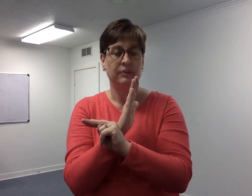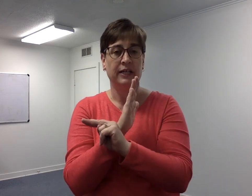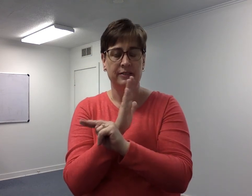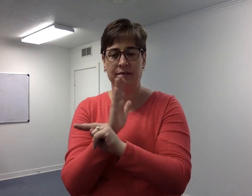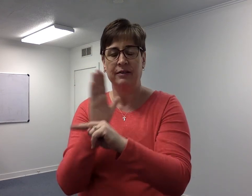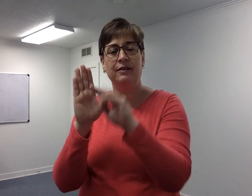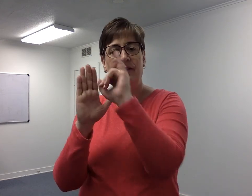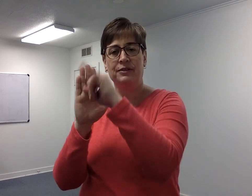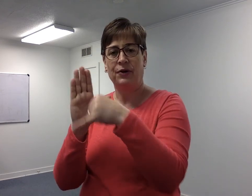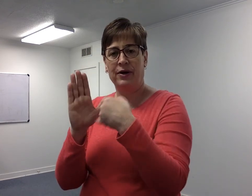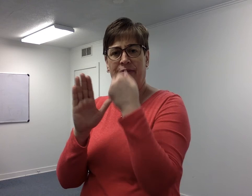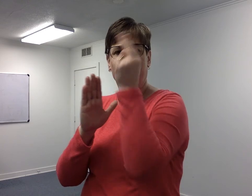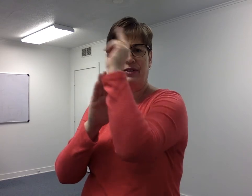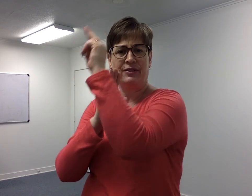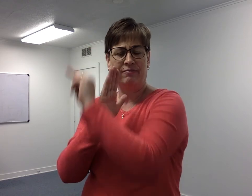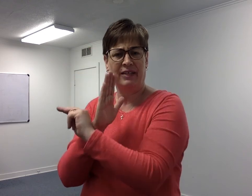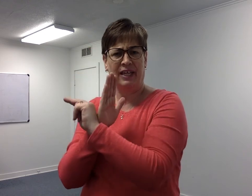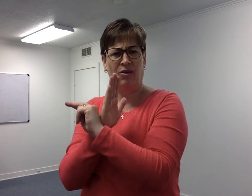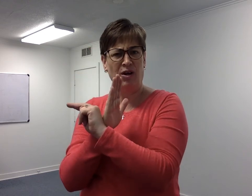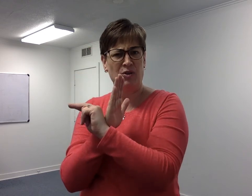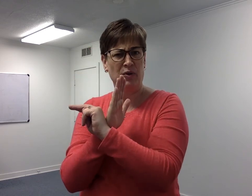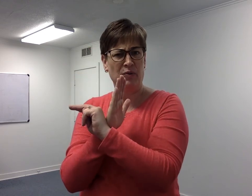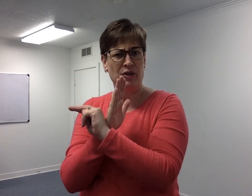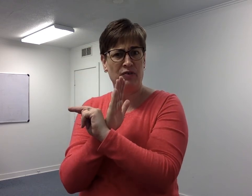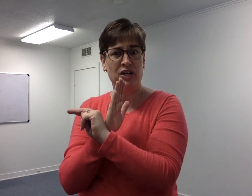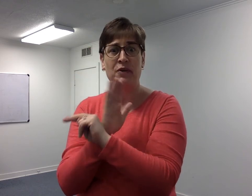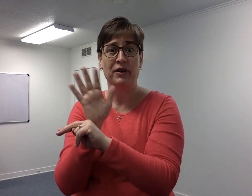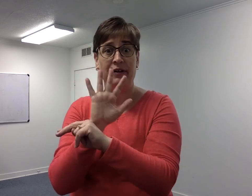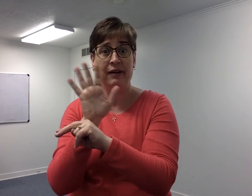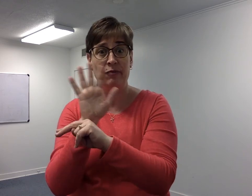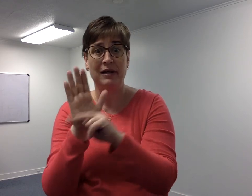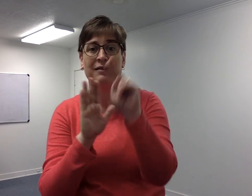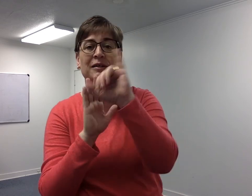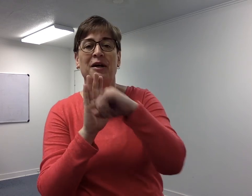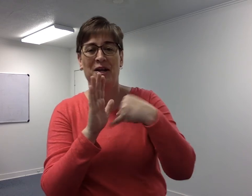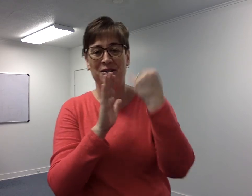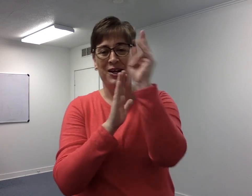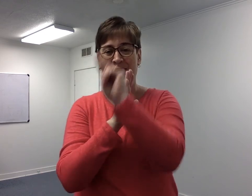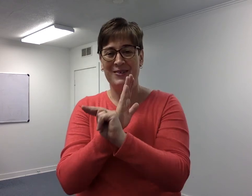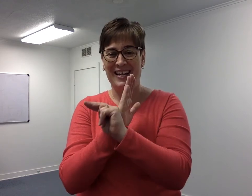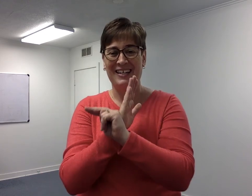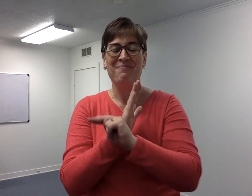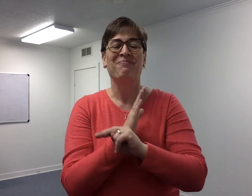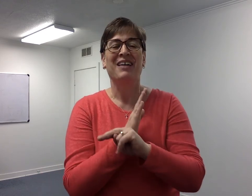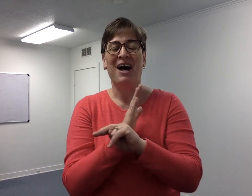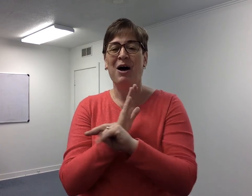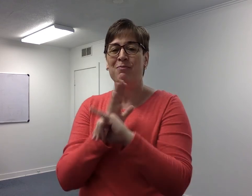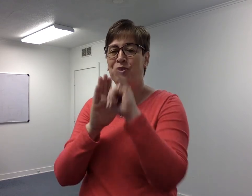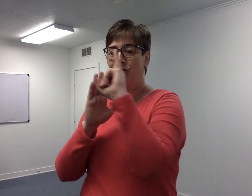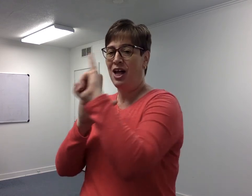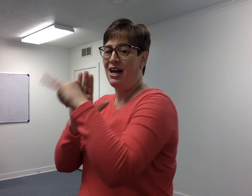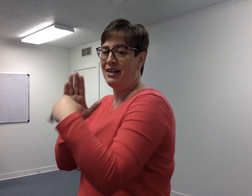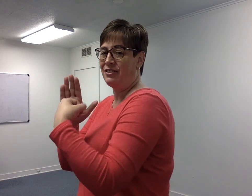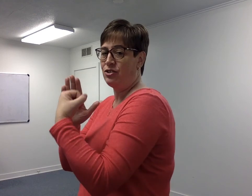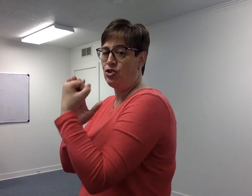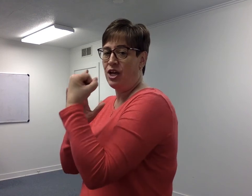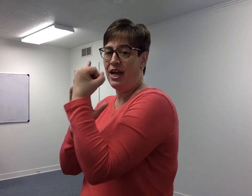Yes, sorry, I was just thinking, oh gosh, what did we do for January? Never mind. J to an N. July is